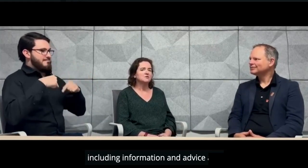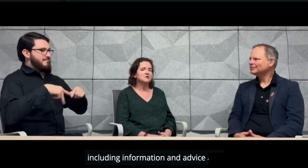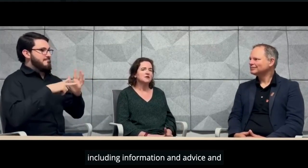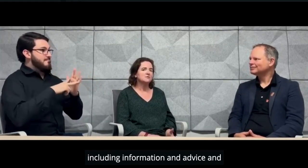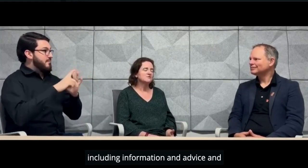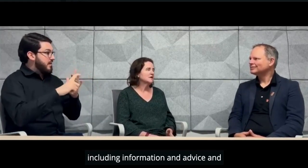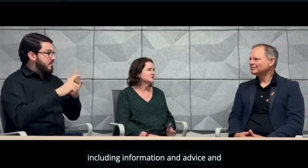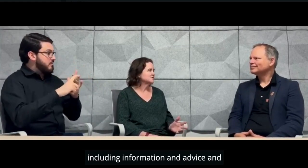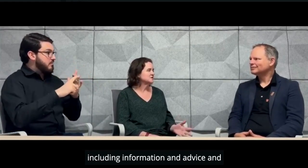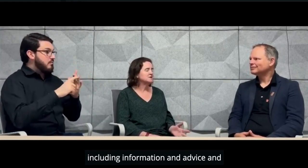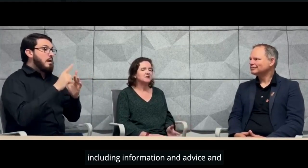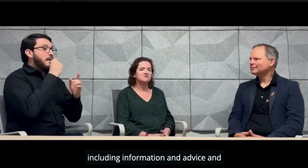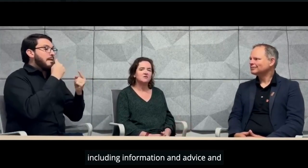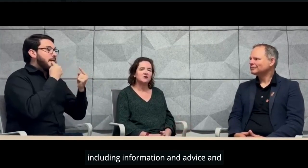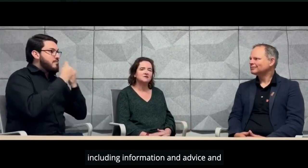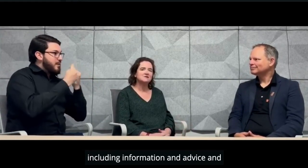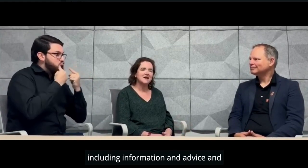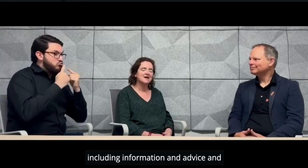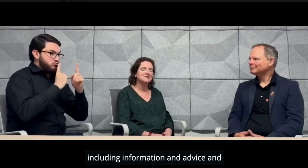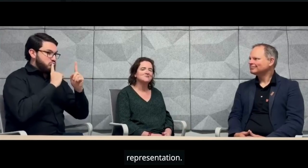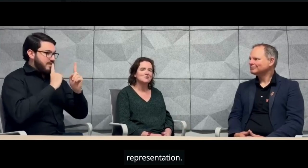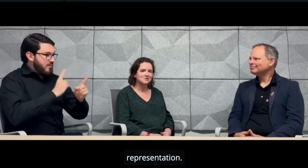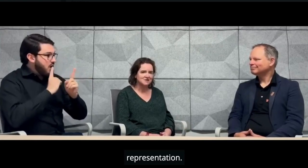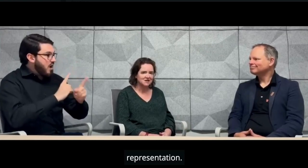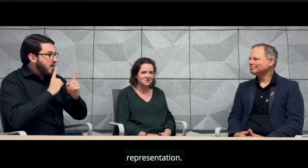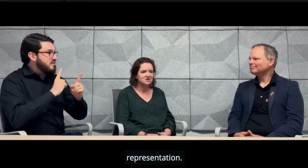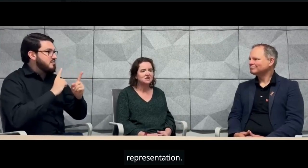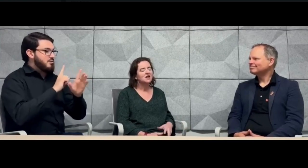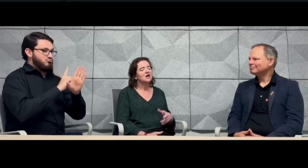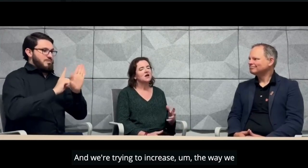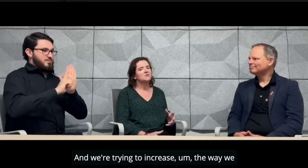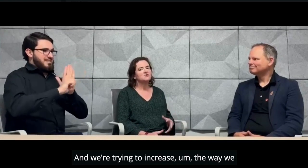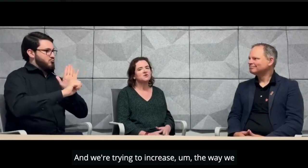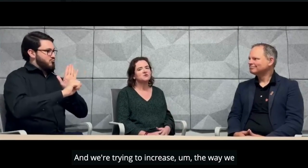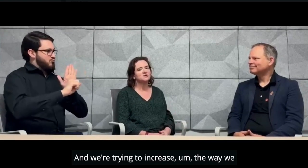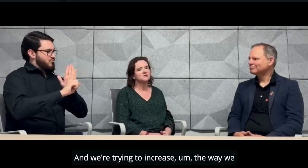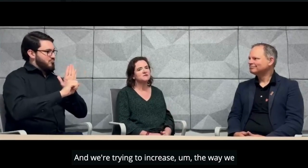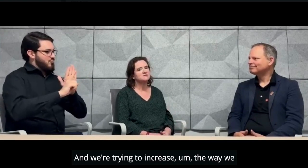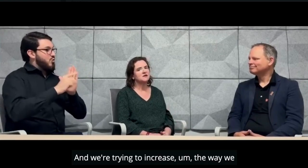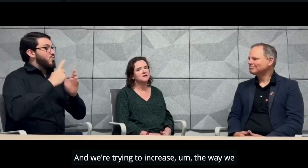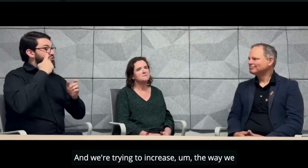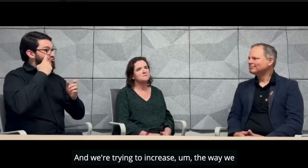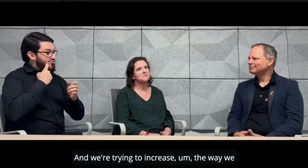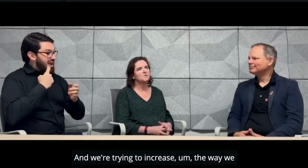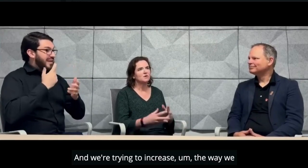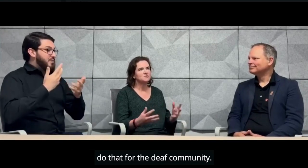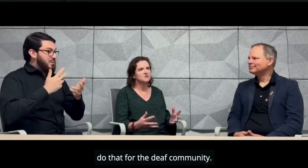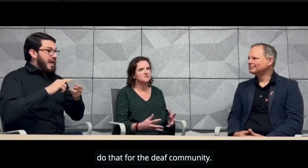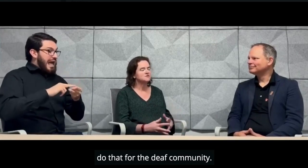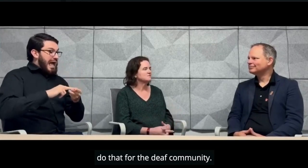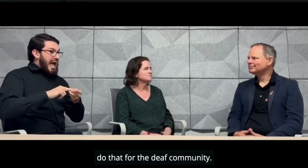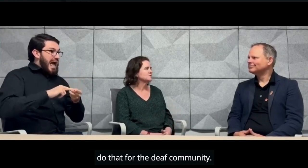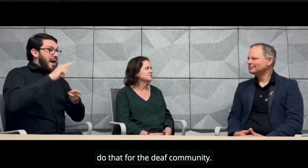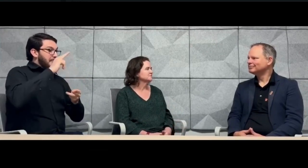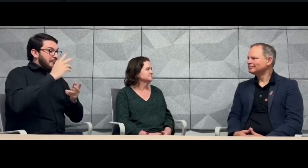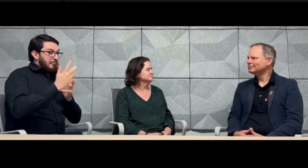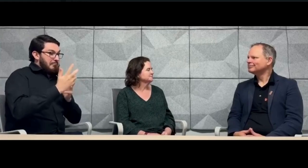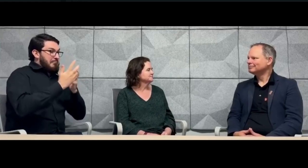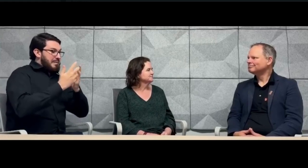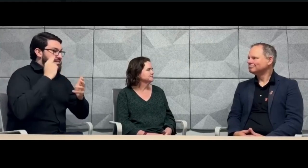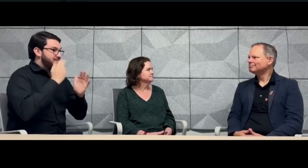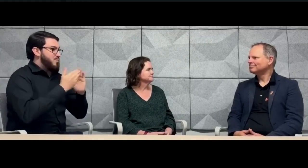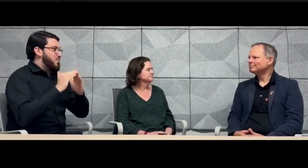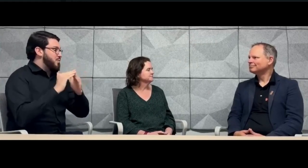including information and advice and representation. And we're trying to increase the way we do that for the deaf community.